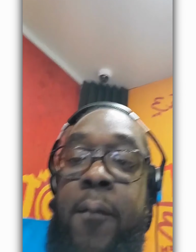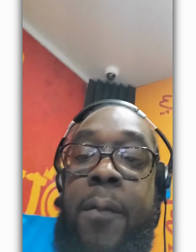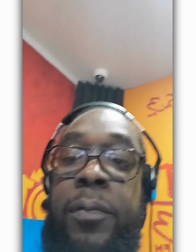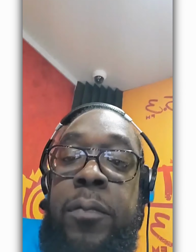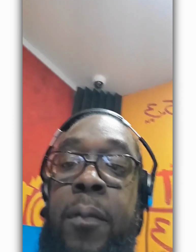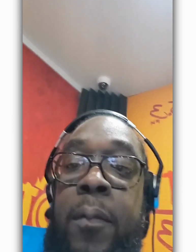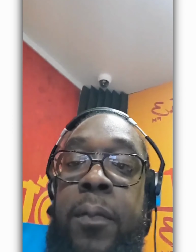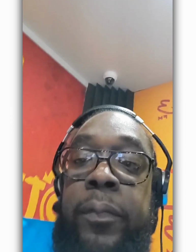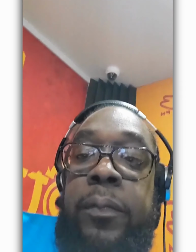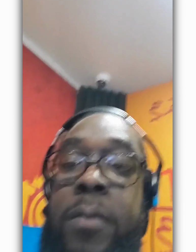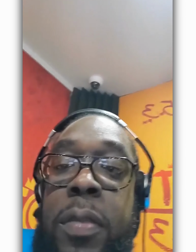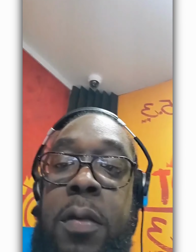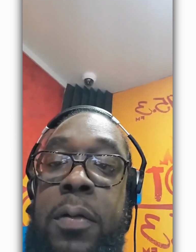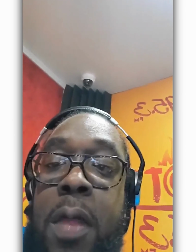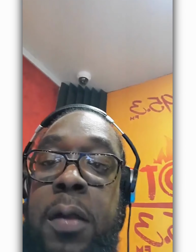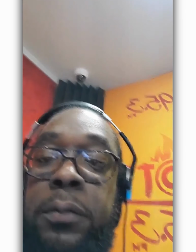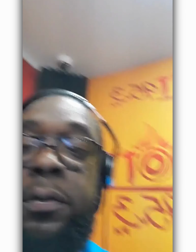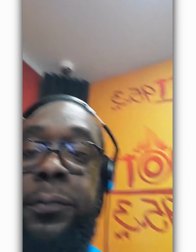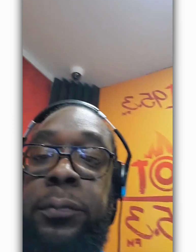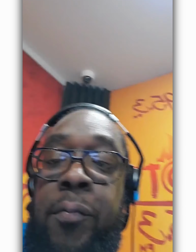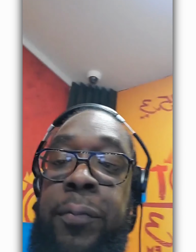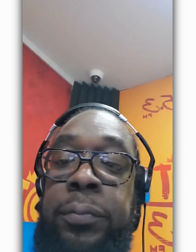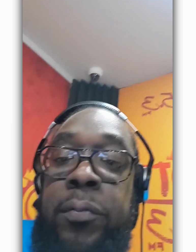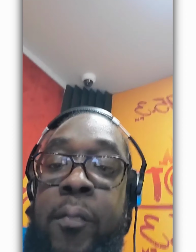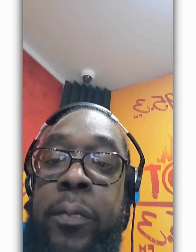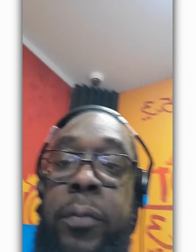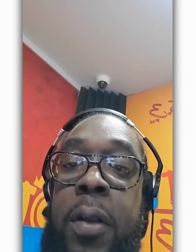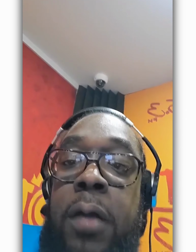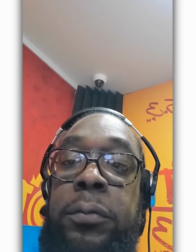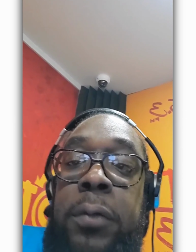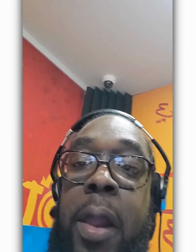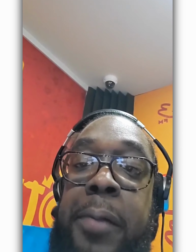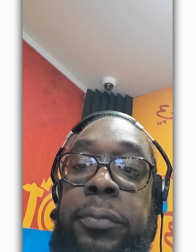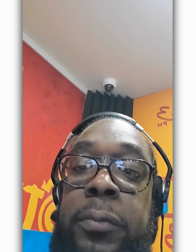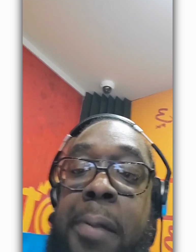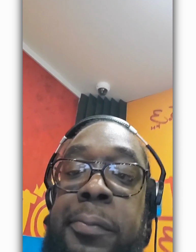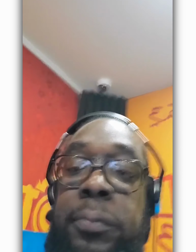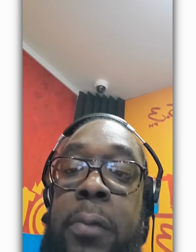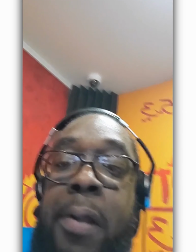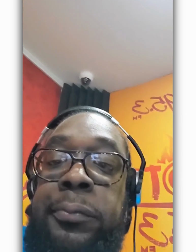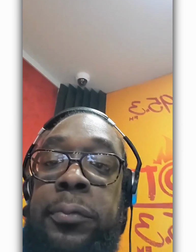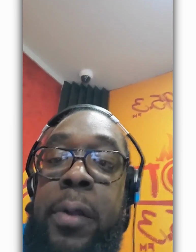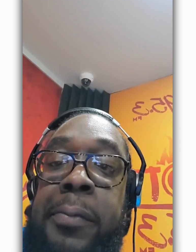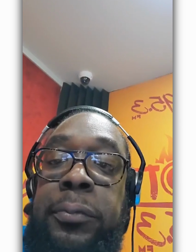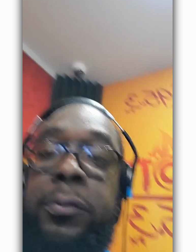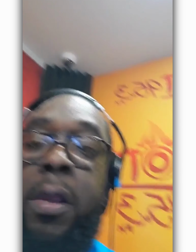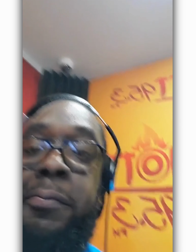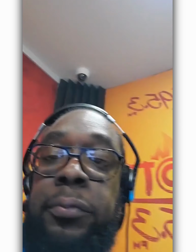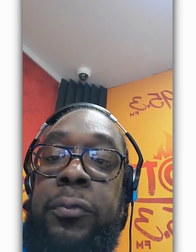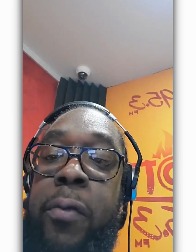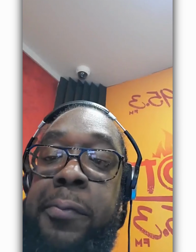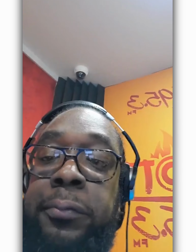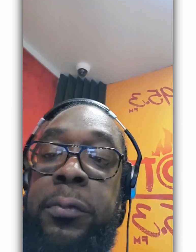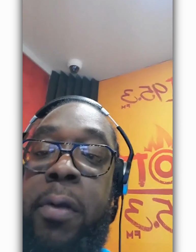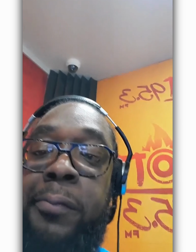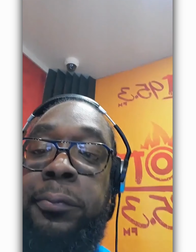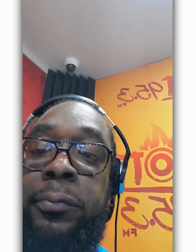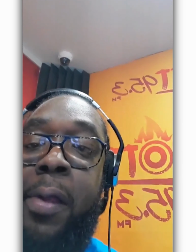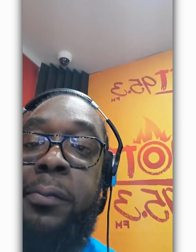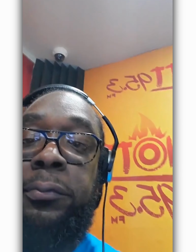people, things not meant to right up. Like they always see it, things were messing in the timing. But it doesn't pay, that's why they keep on rhyming. But I'm so every day for those